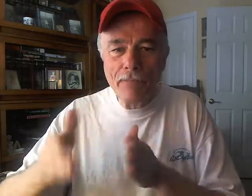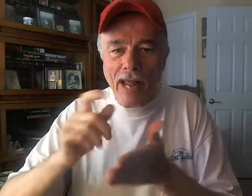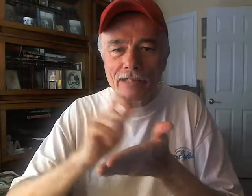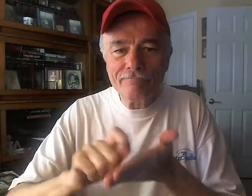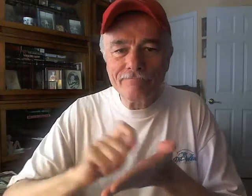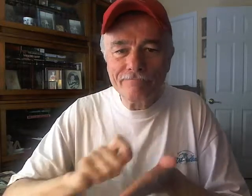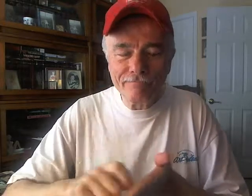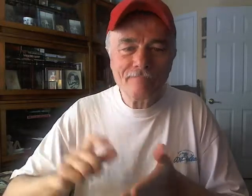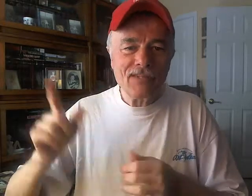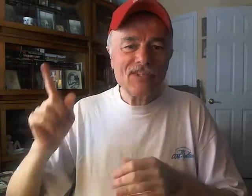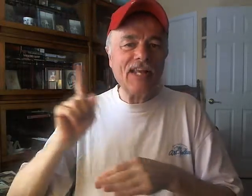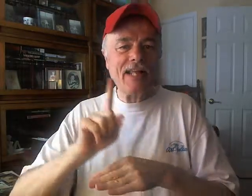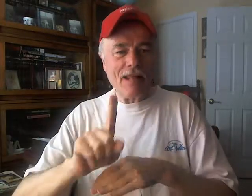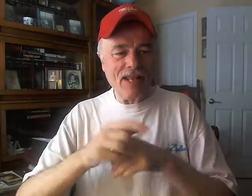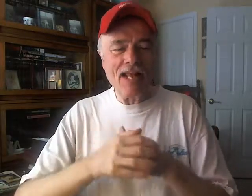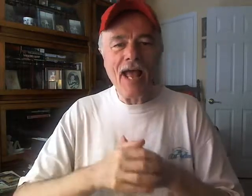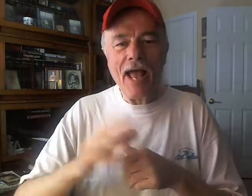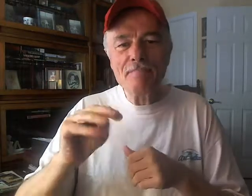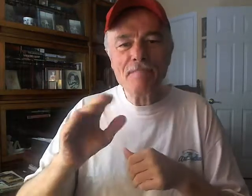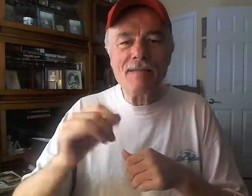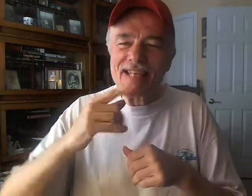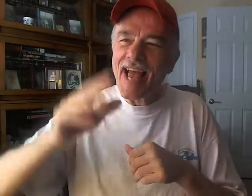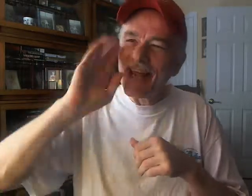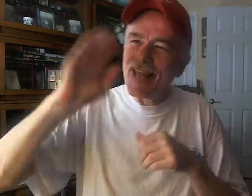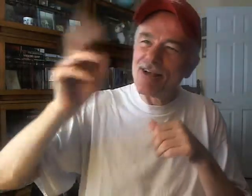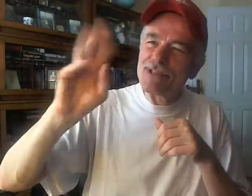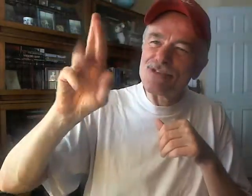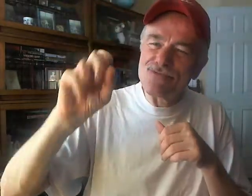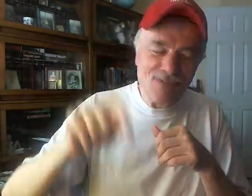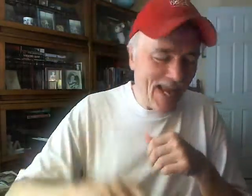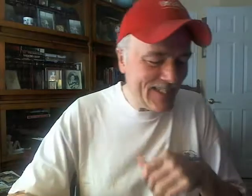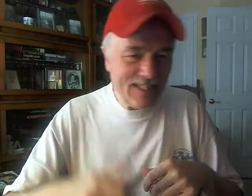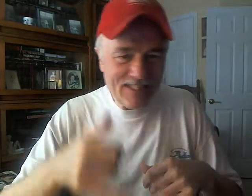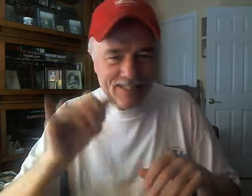play. So he came in. And Mace. And I'm Mr. Mace. Still